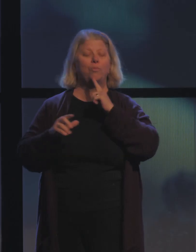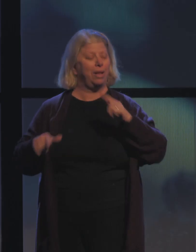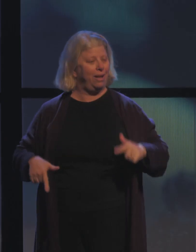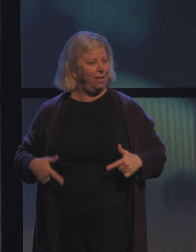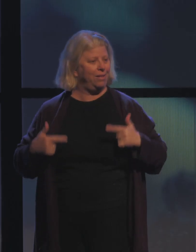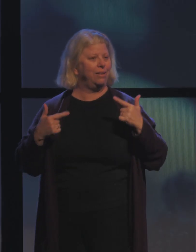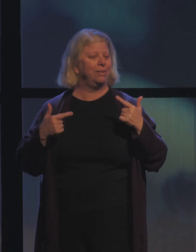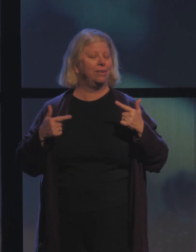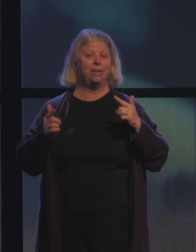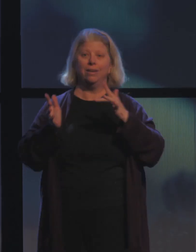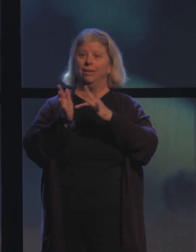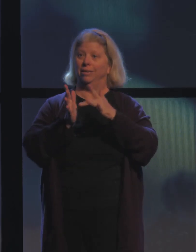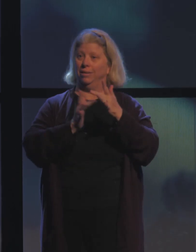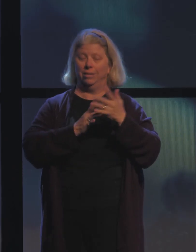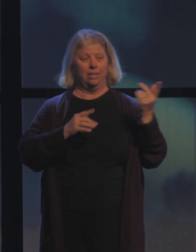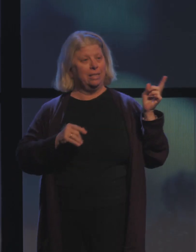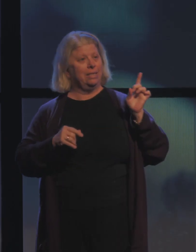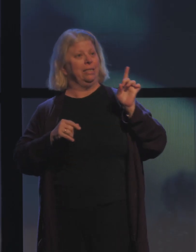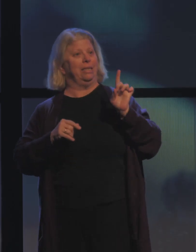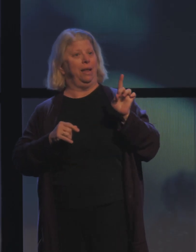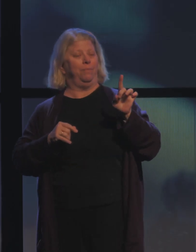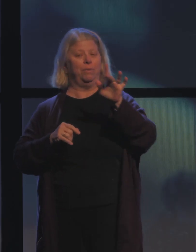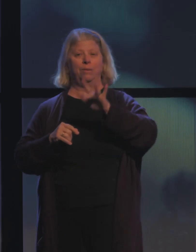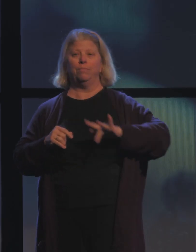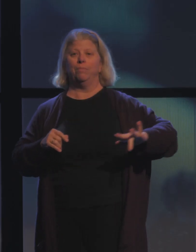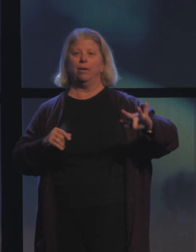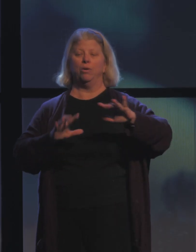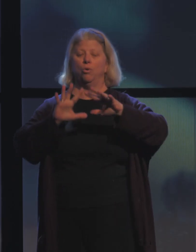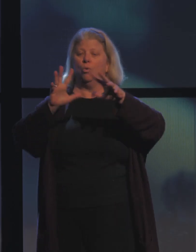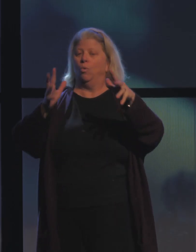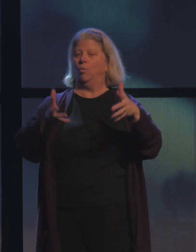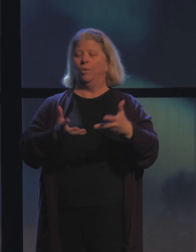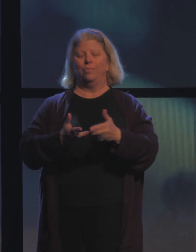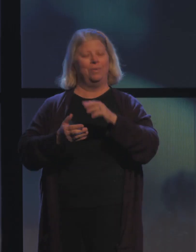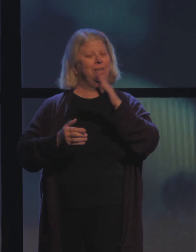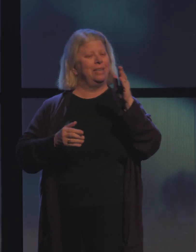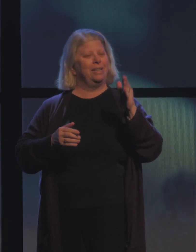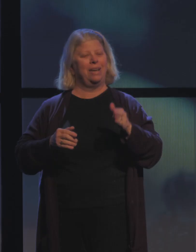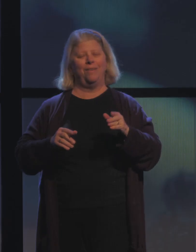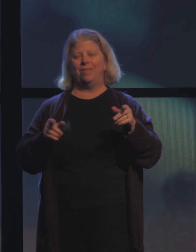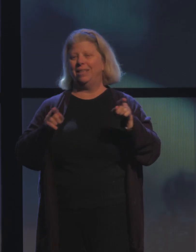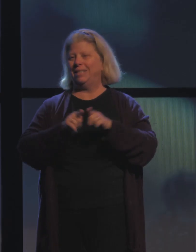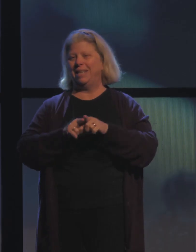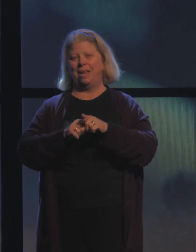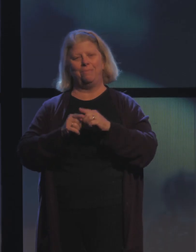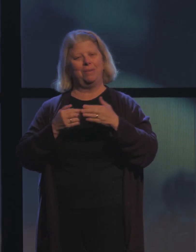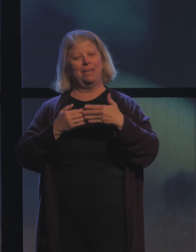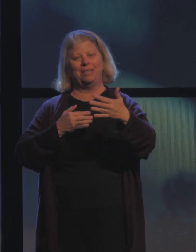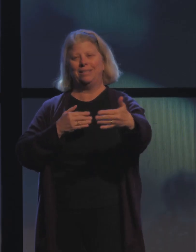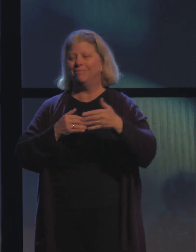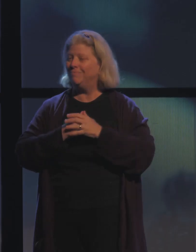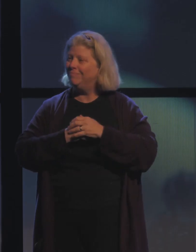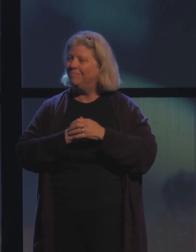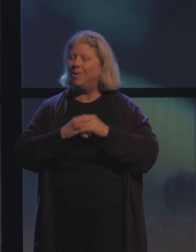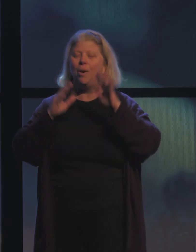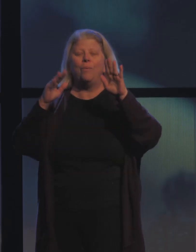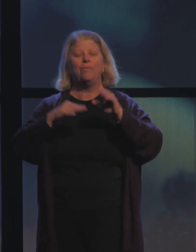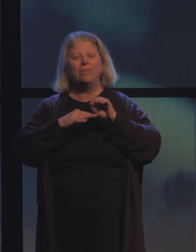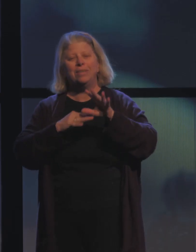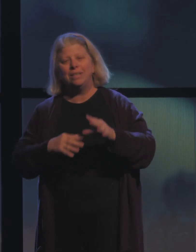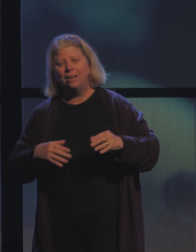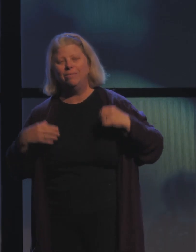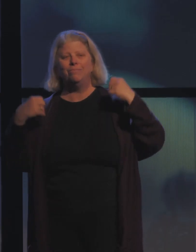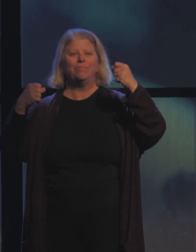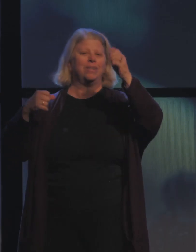reality that when Jesus stepped into that space, that the world was never the same. Wonderful Counselor,